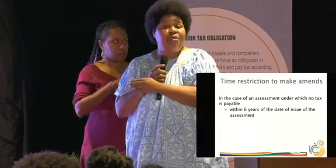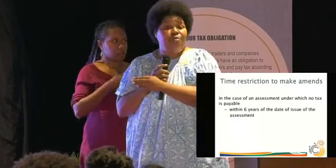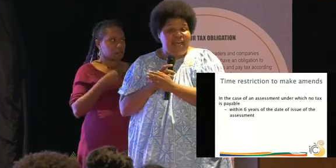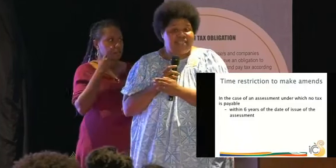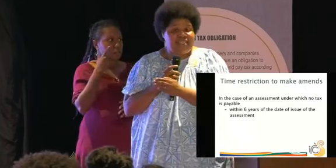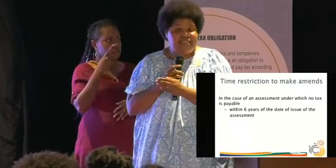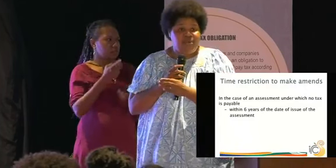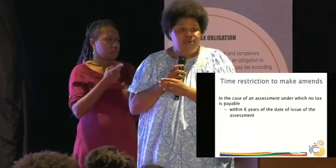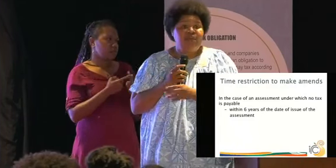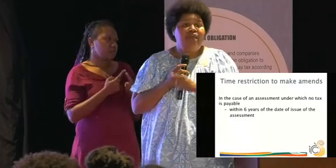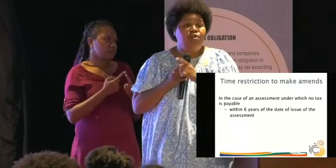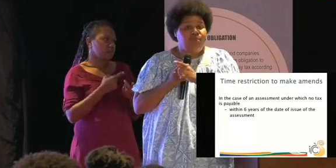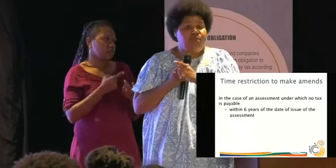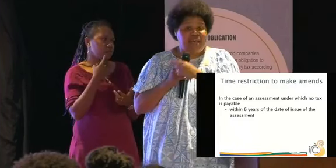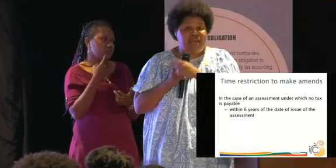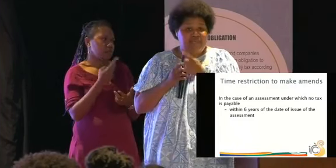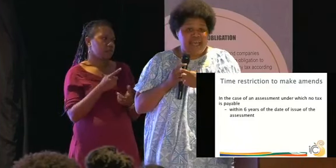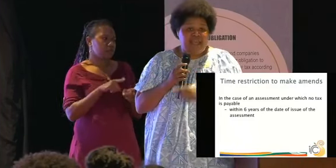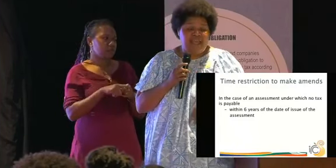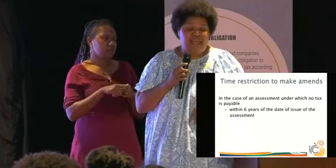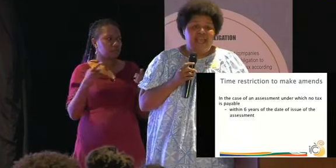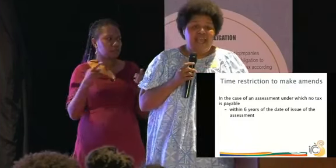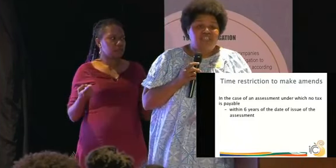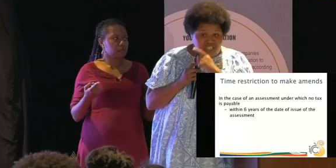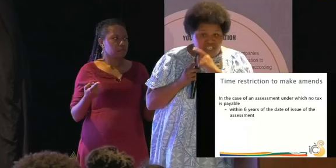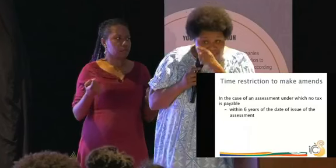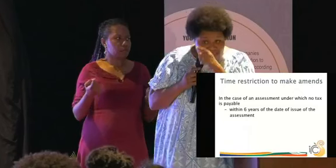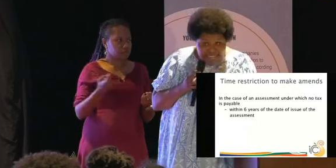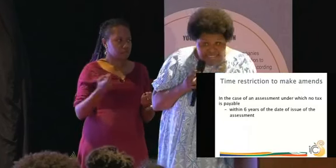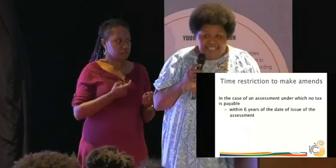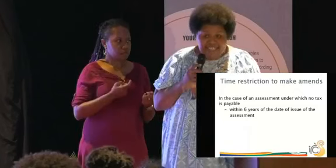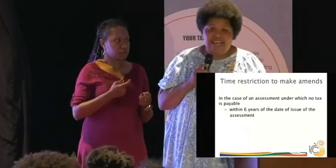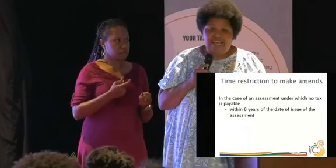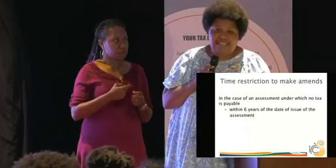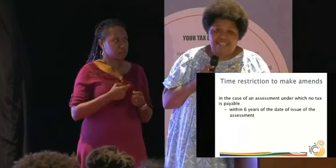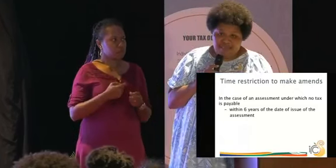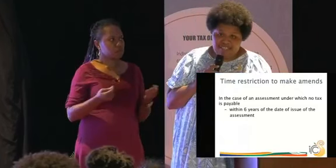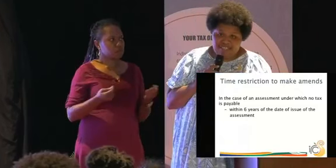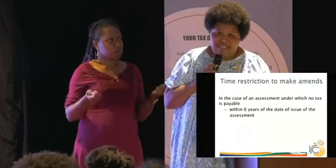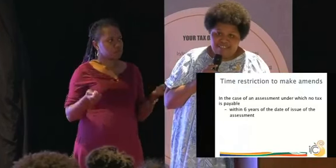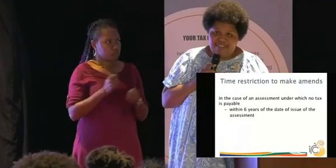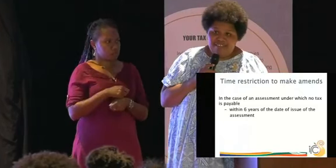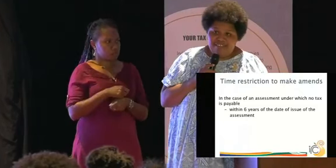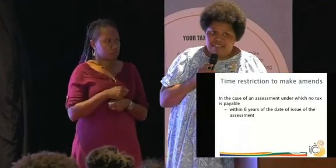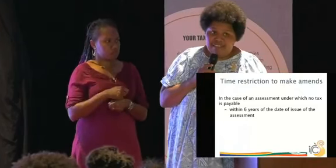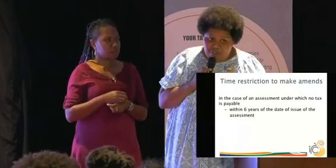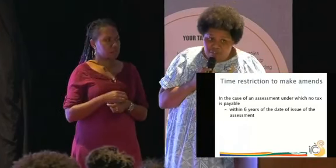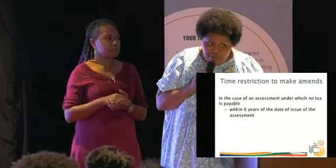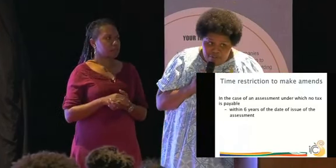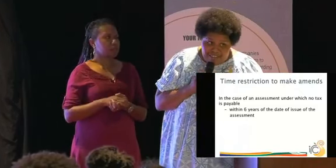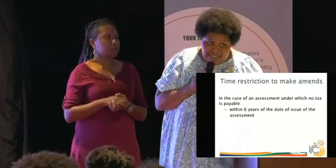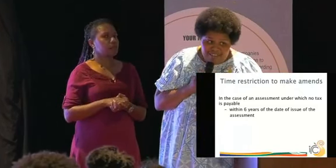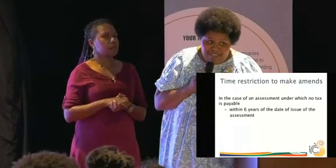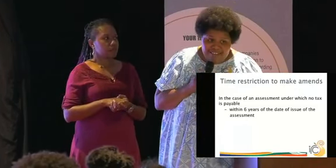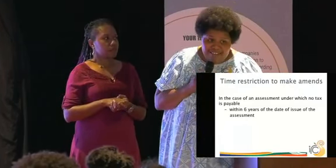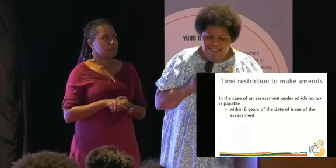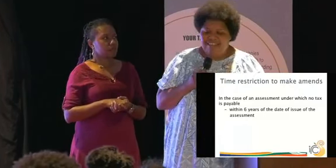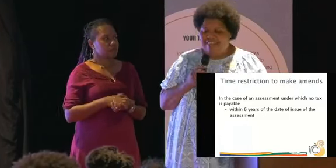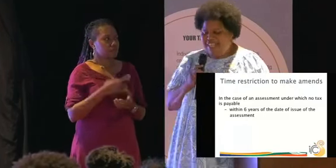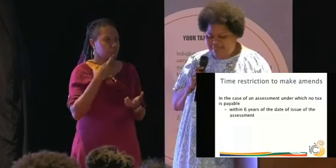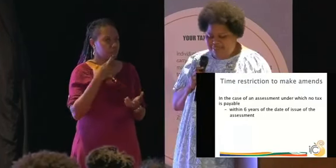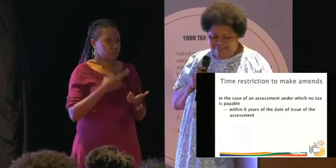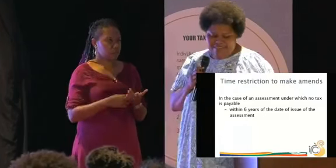stays otherwise, we can always come back and change that assessment. You're following?